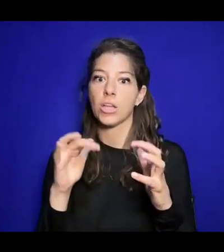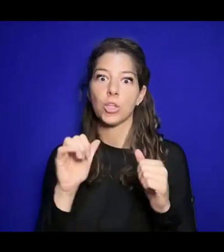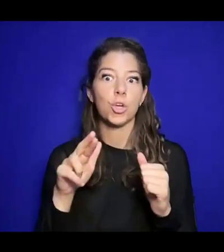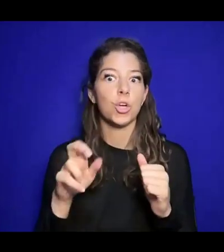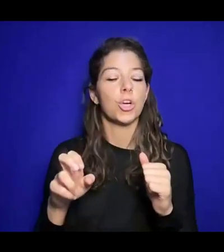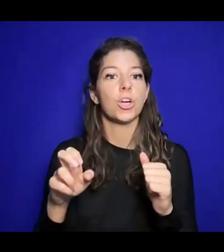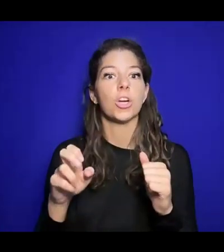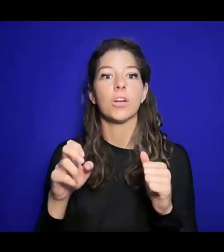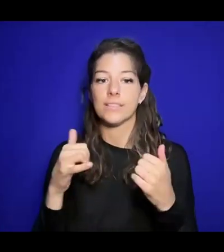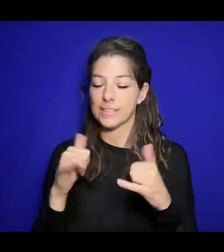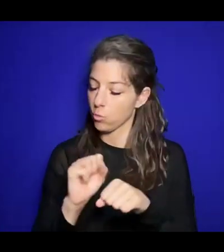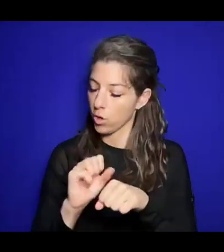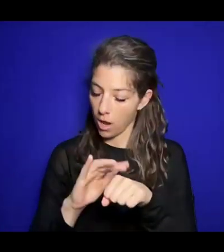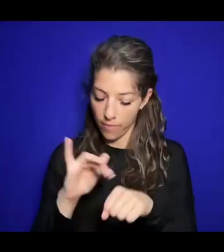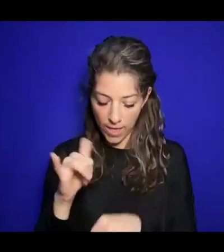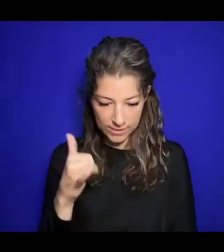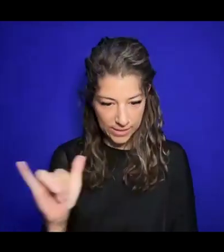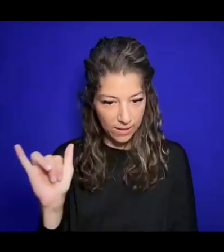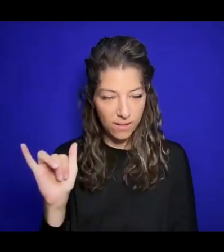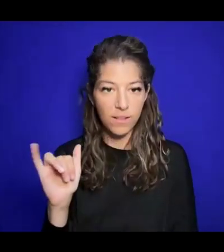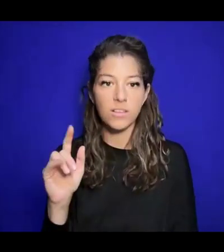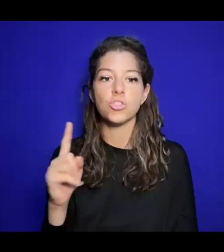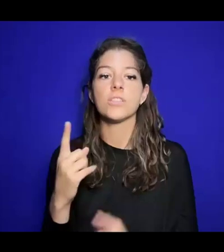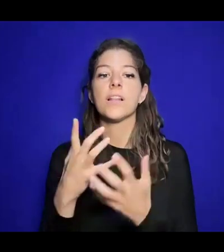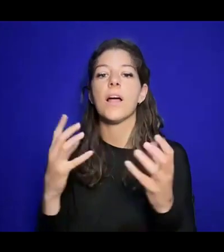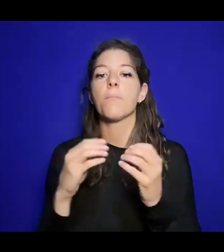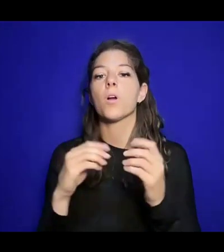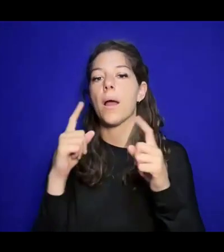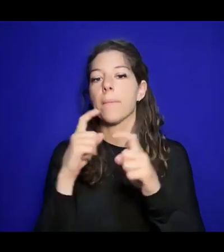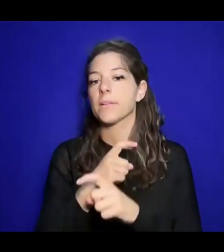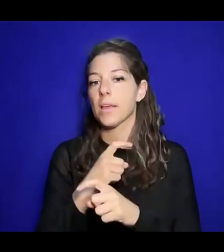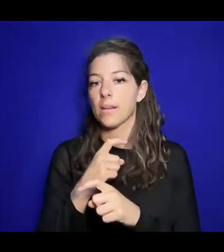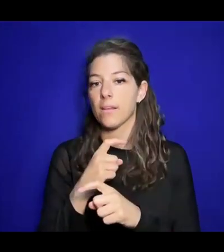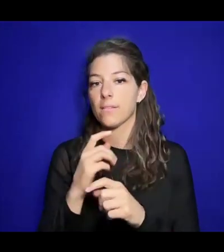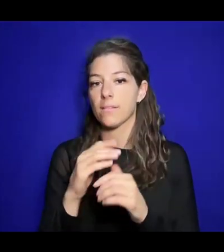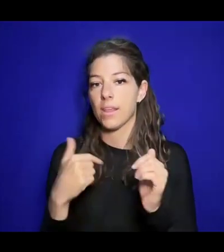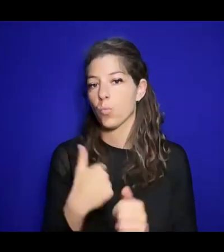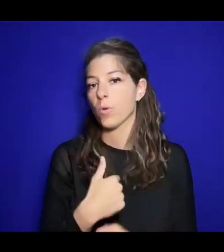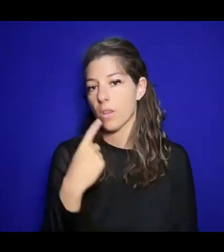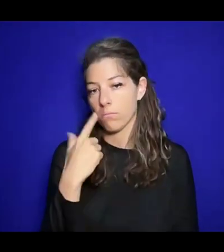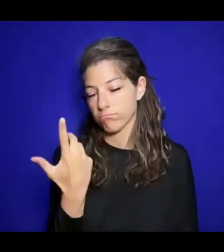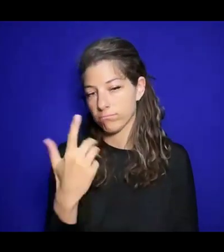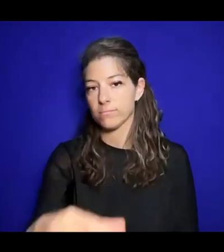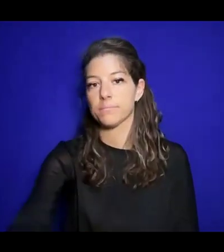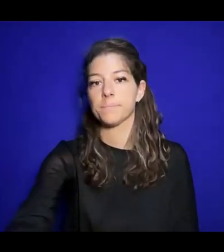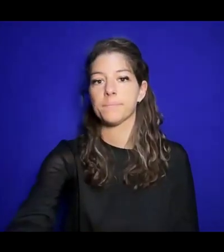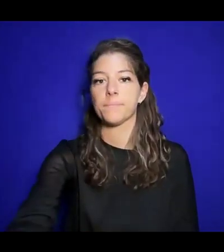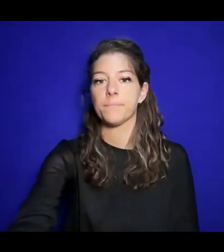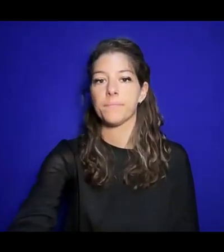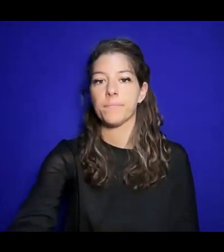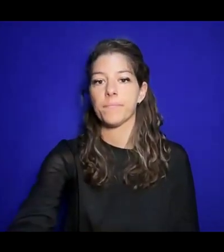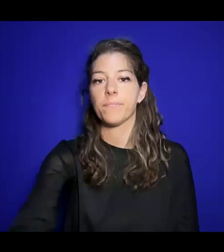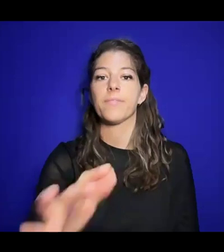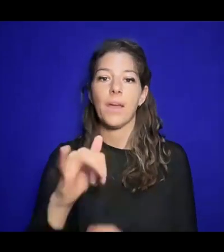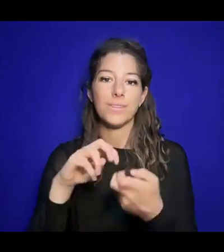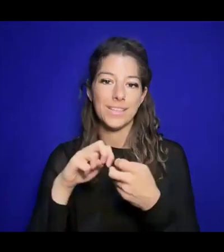They're still working on it. It's just a lot more complicated than we thought. So that was an issue.